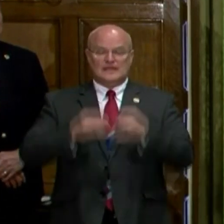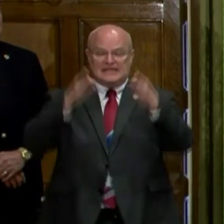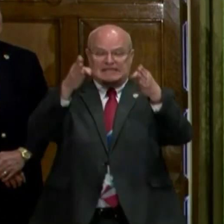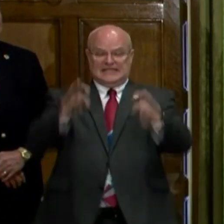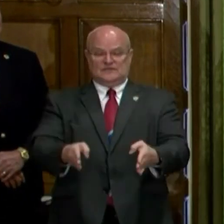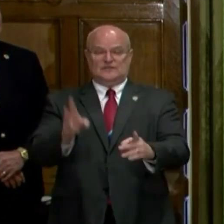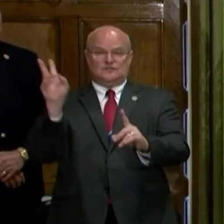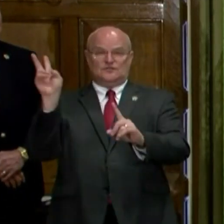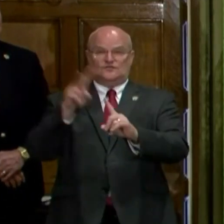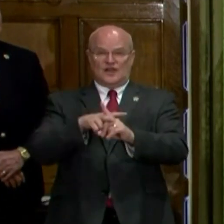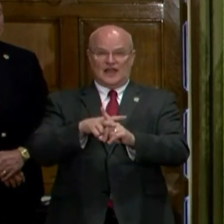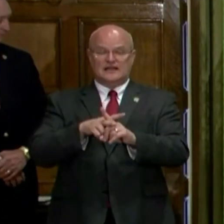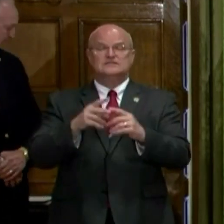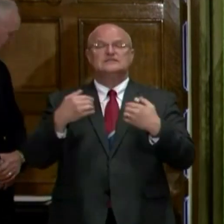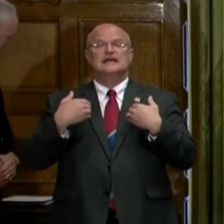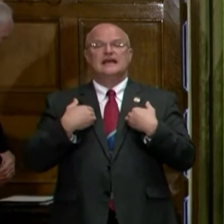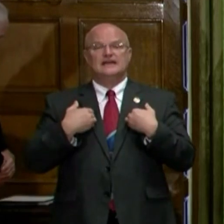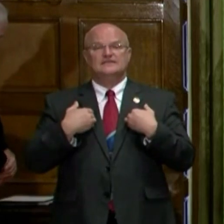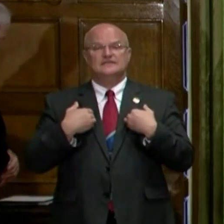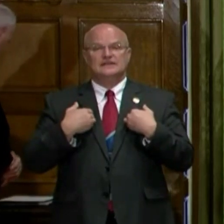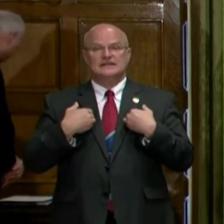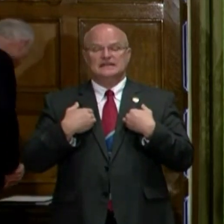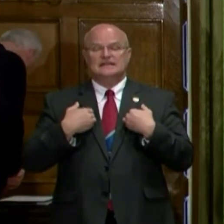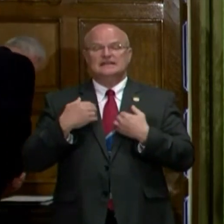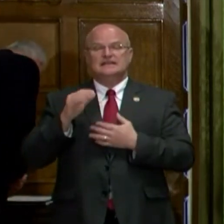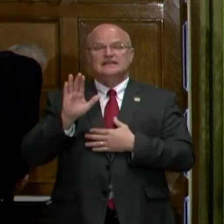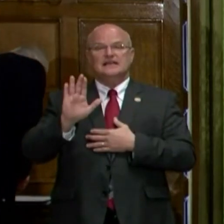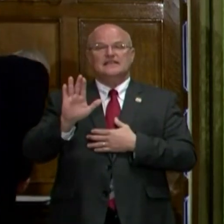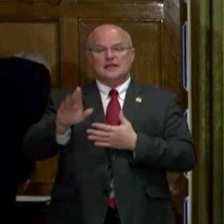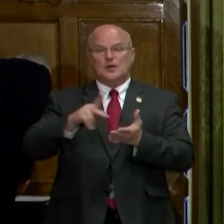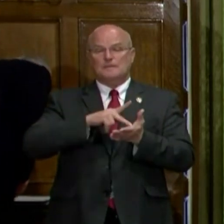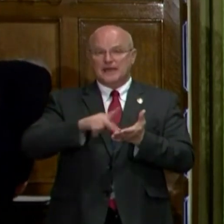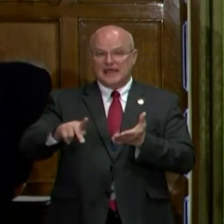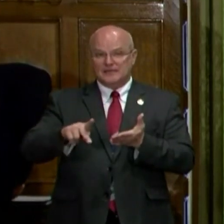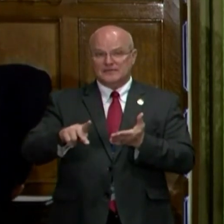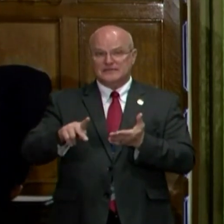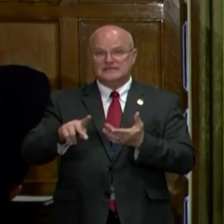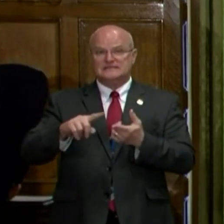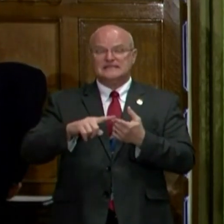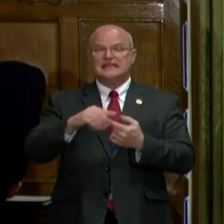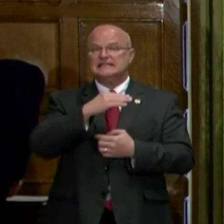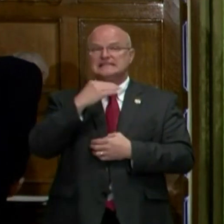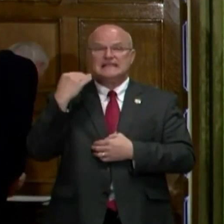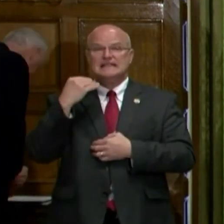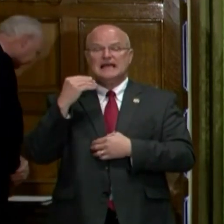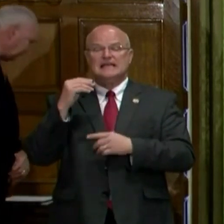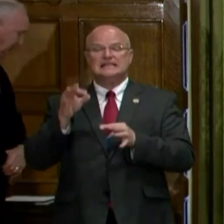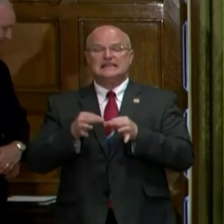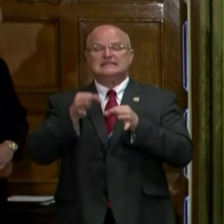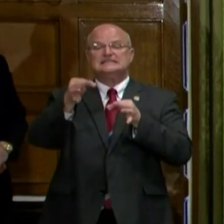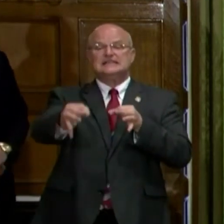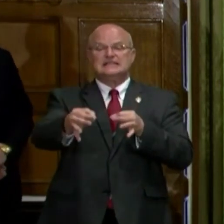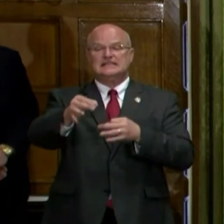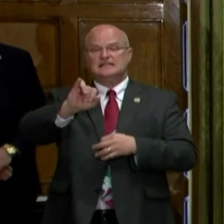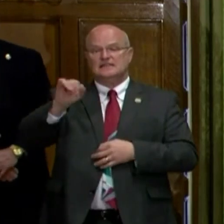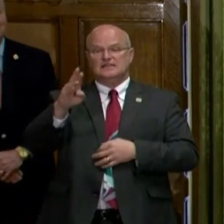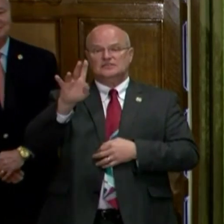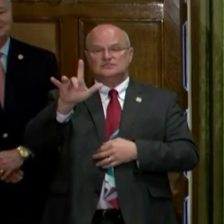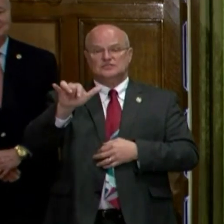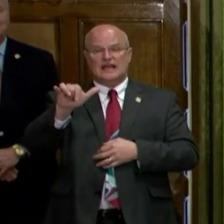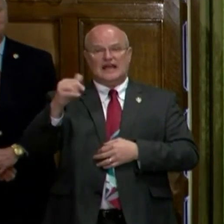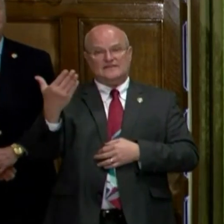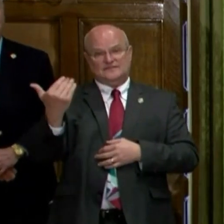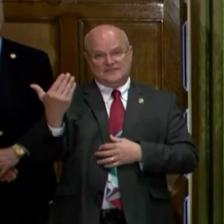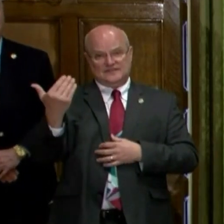Individual filers will be able to have their payments and deadline extended to July 15th, mirroring